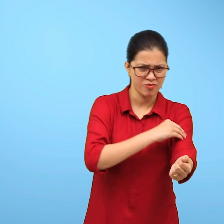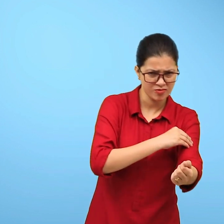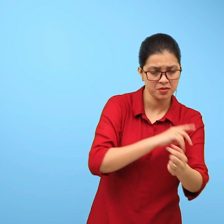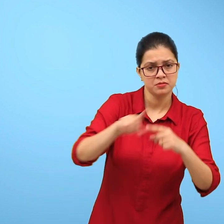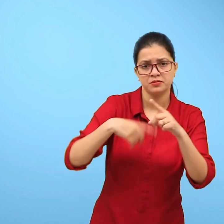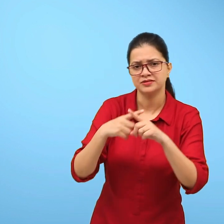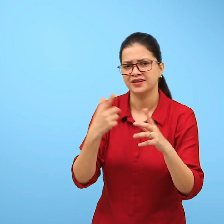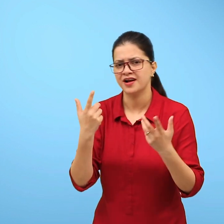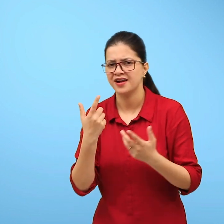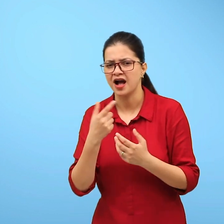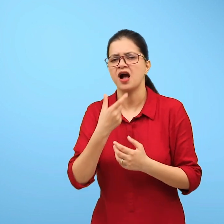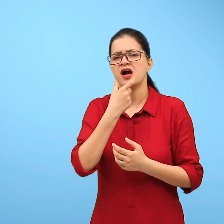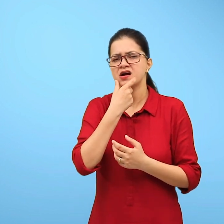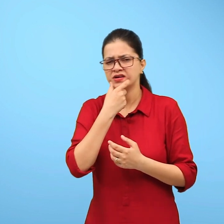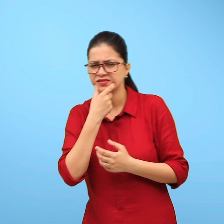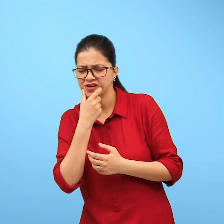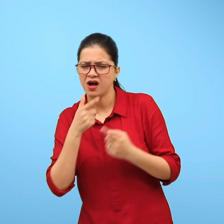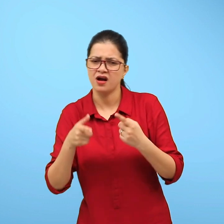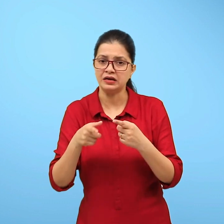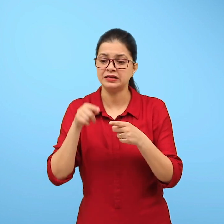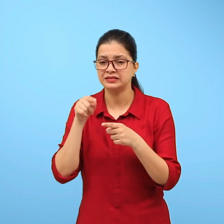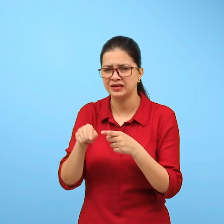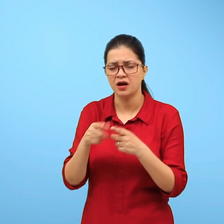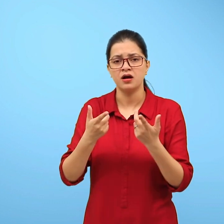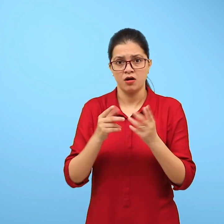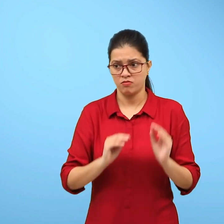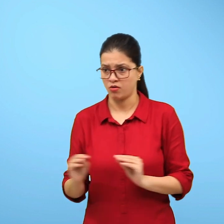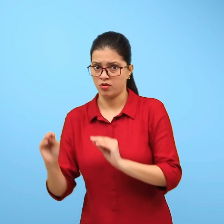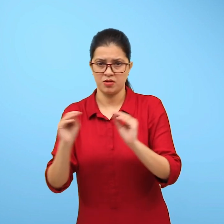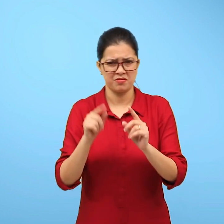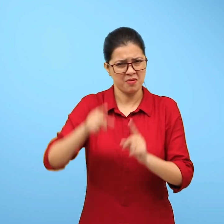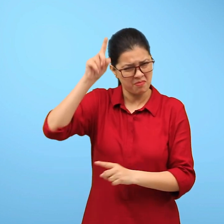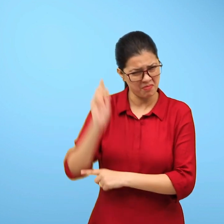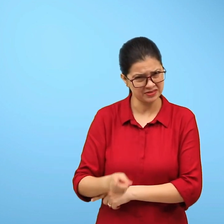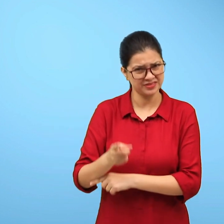Are muscles and bones always required for movement?